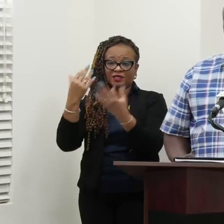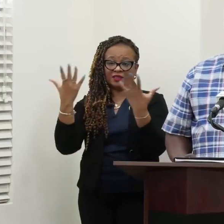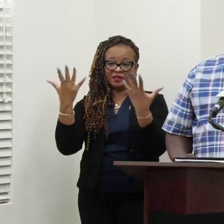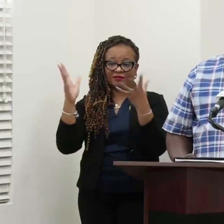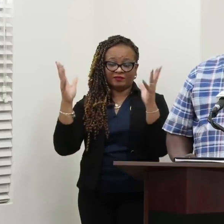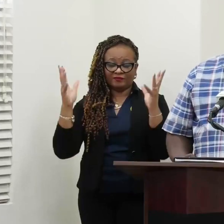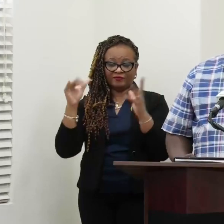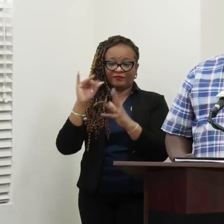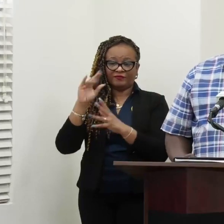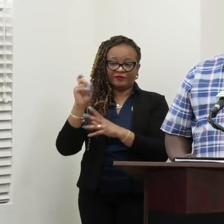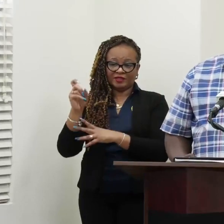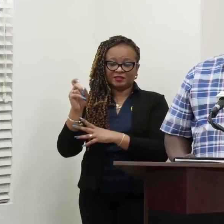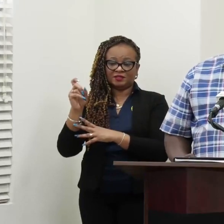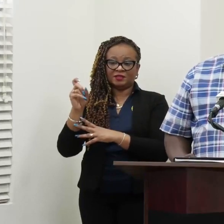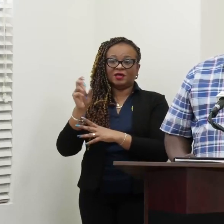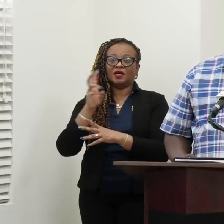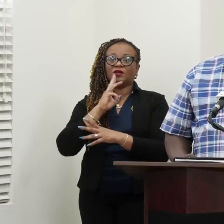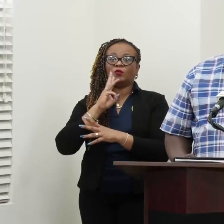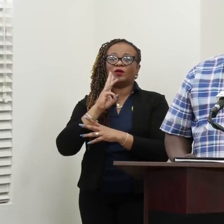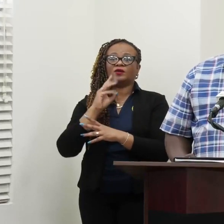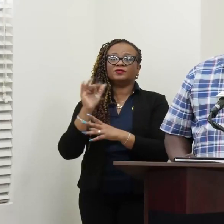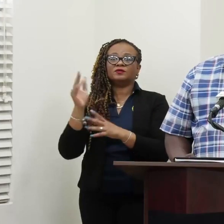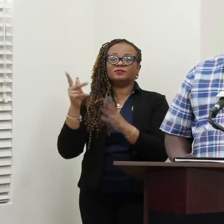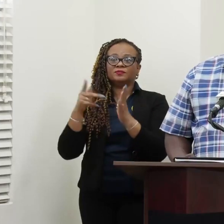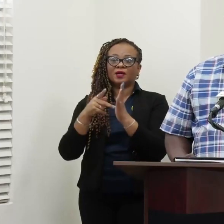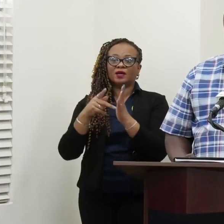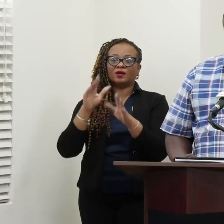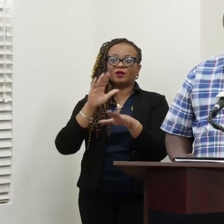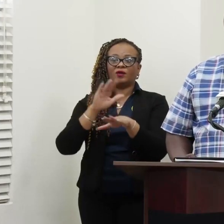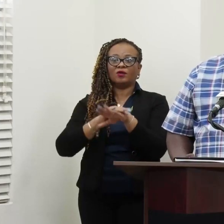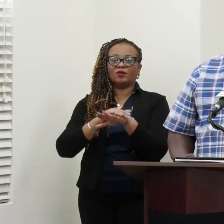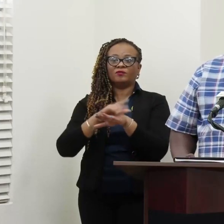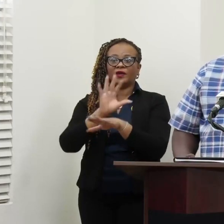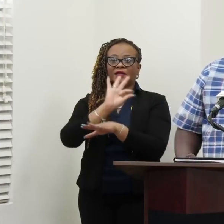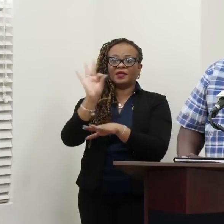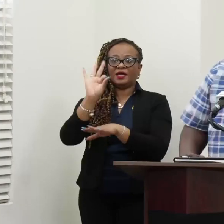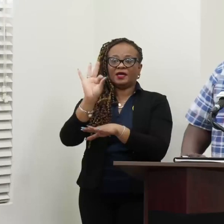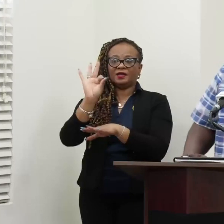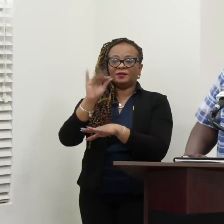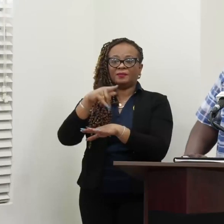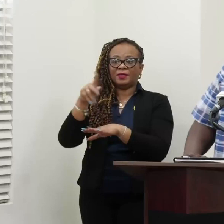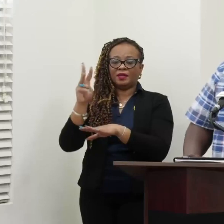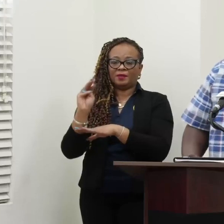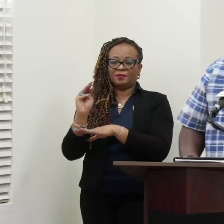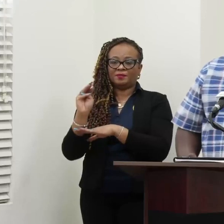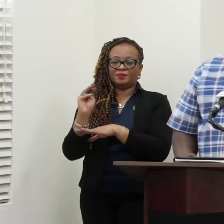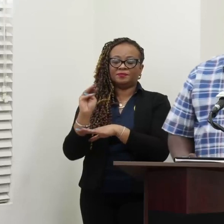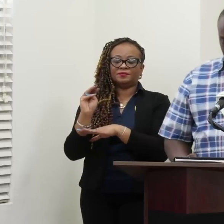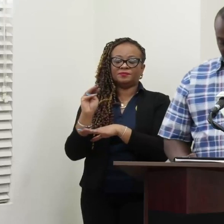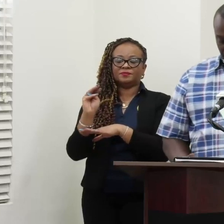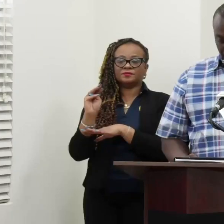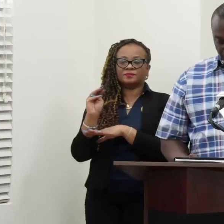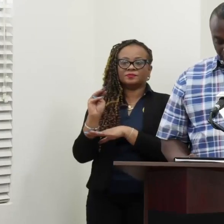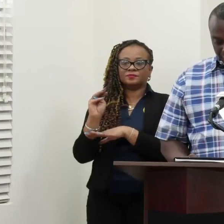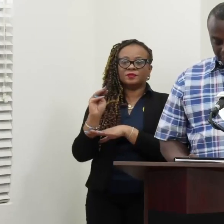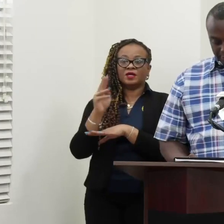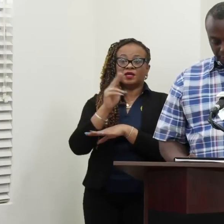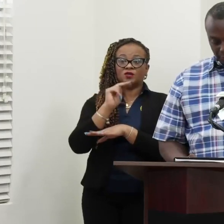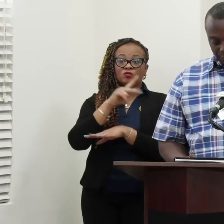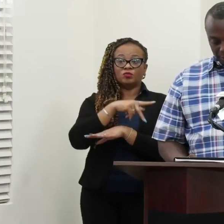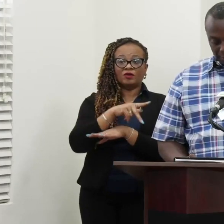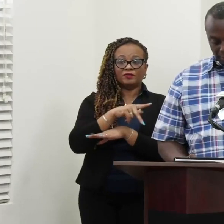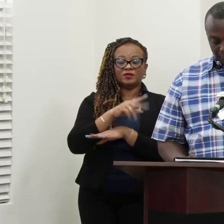à soir. And water was restored by 9 p.m. You get glow. In New